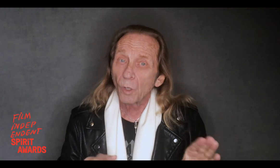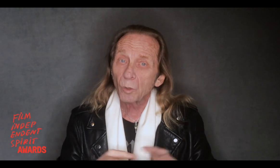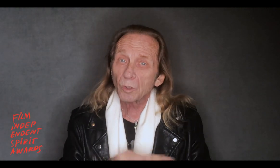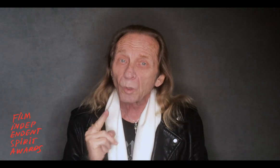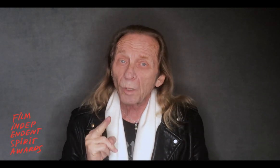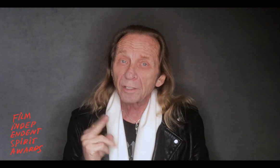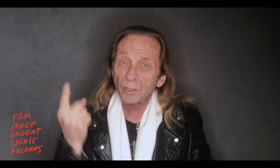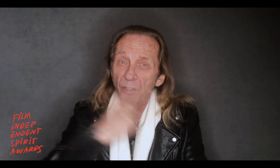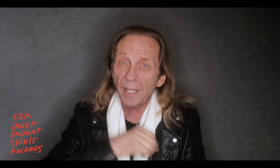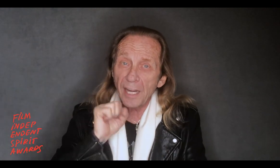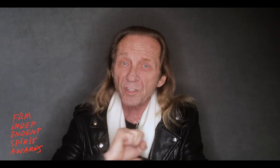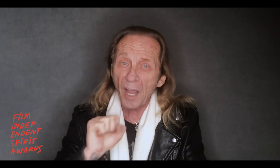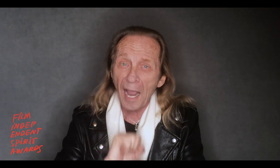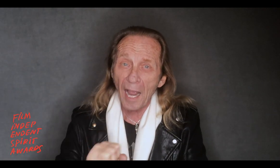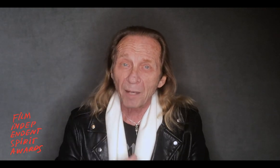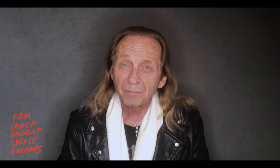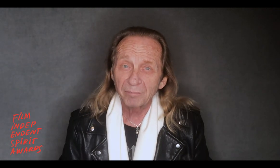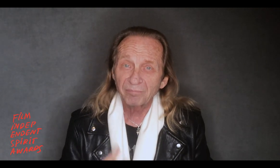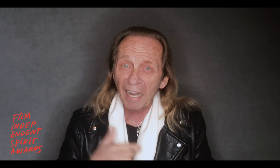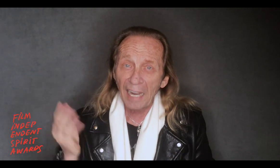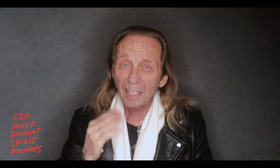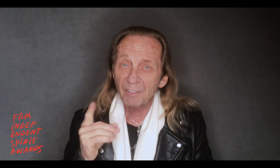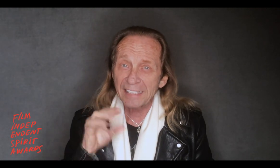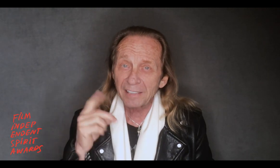Don't quit your day job. I never did.